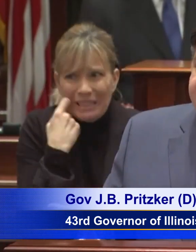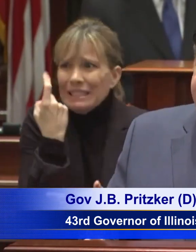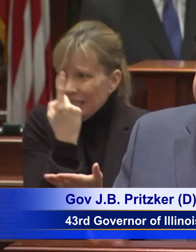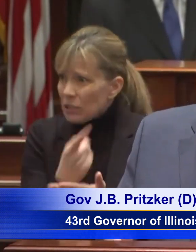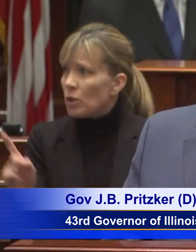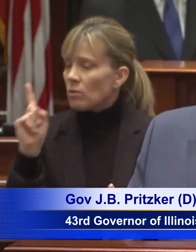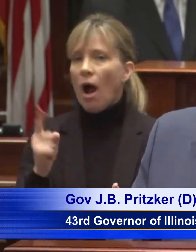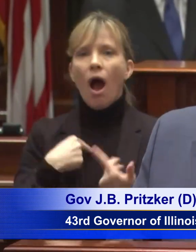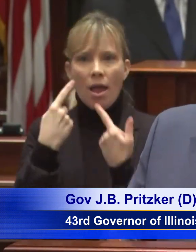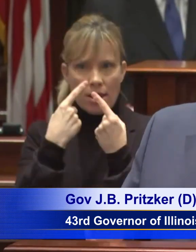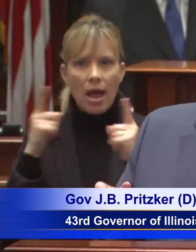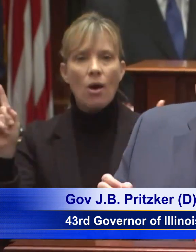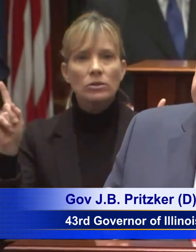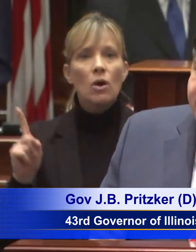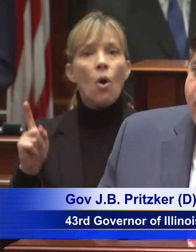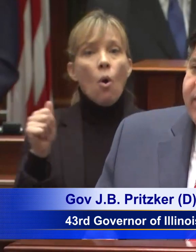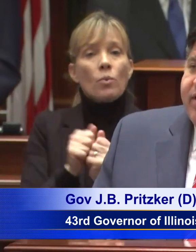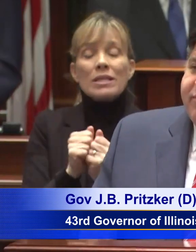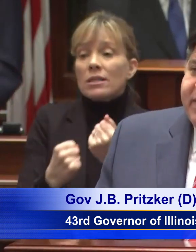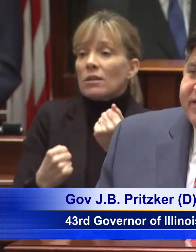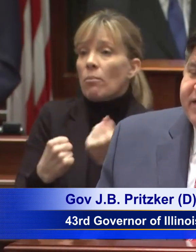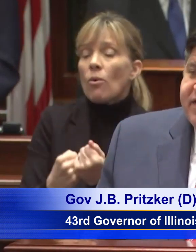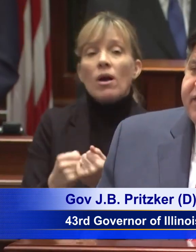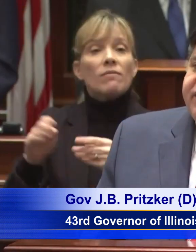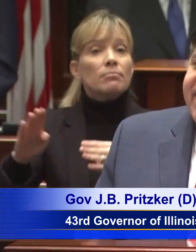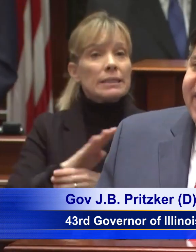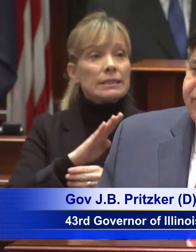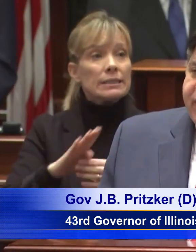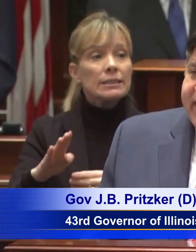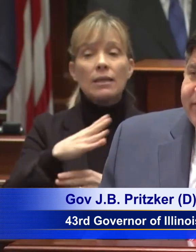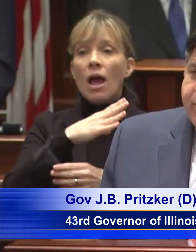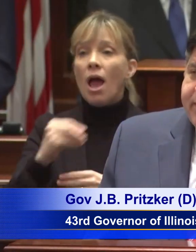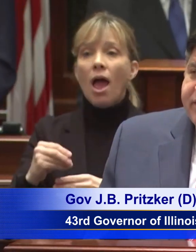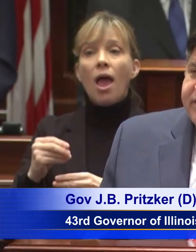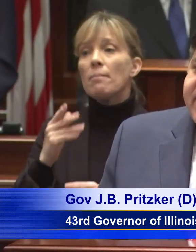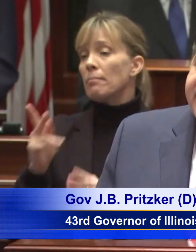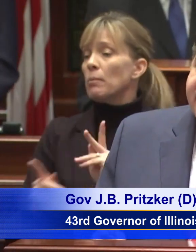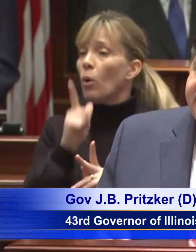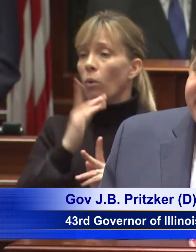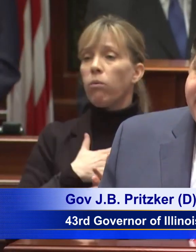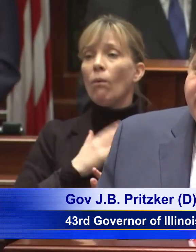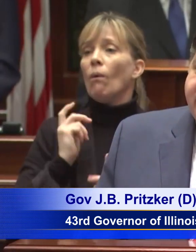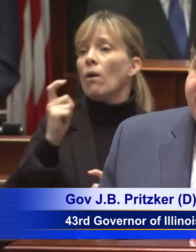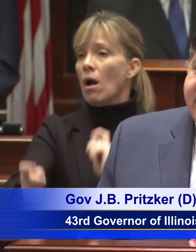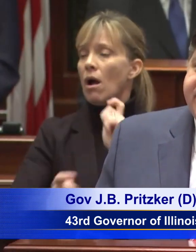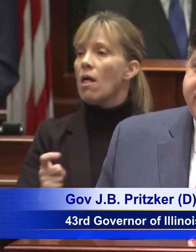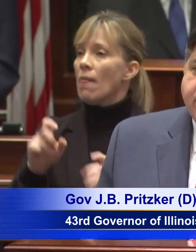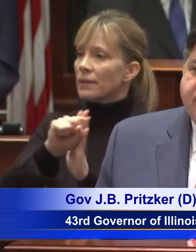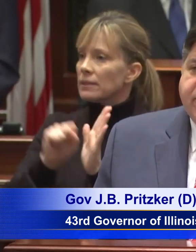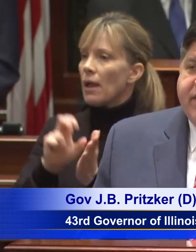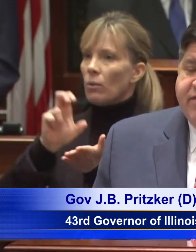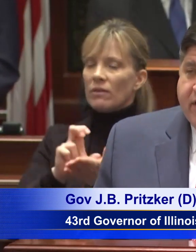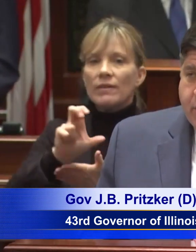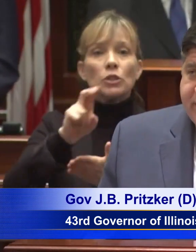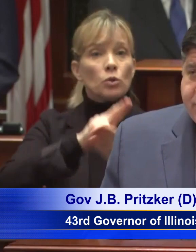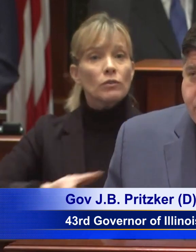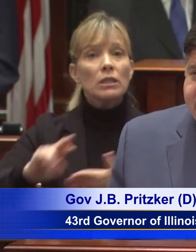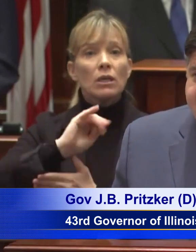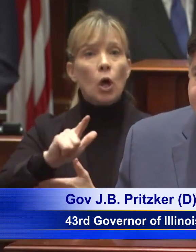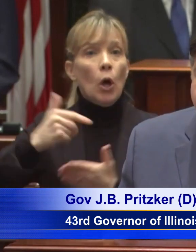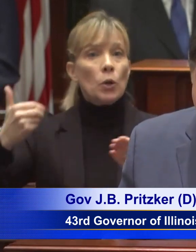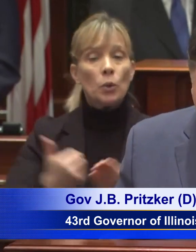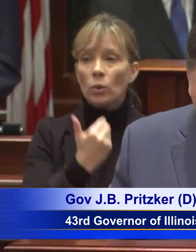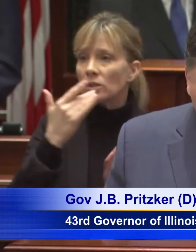Just last week, I announced that with the support of businesses and philanthropists, the state will invest in University of Illinois'